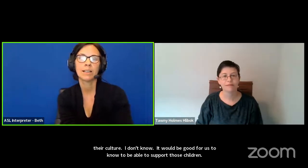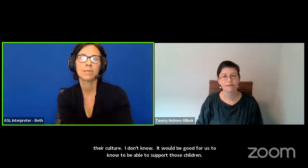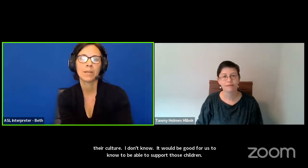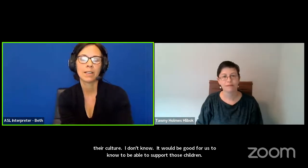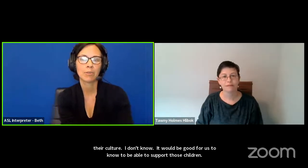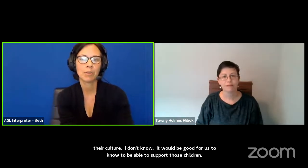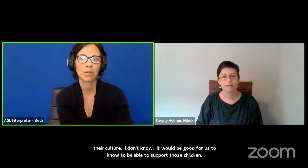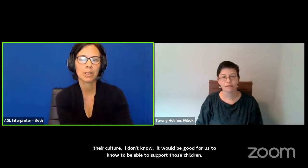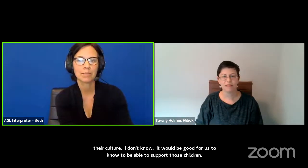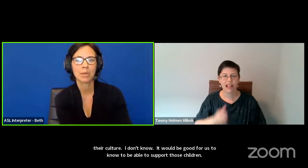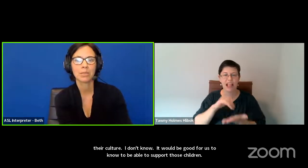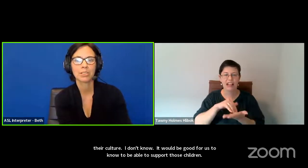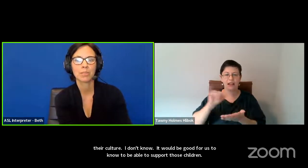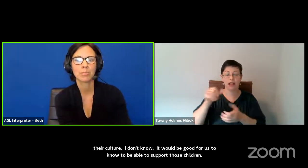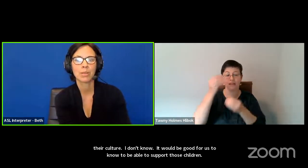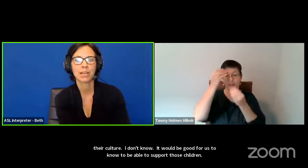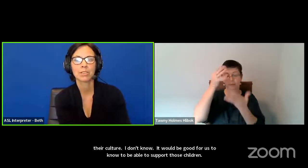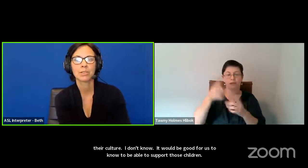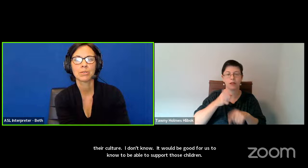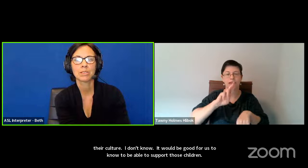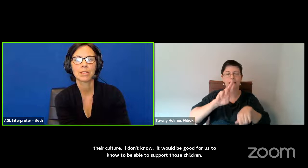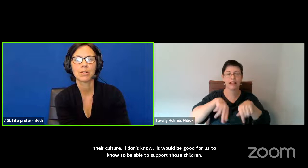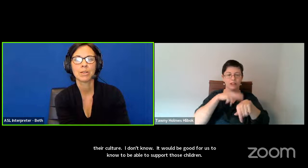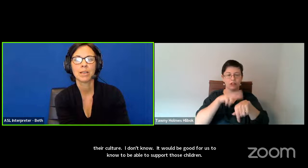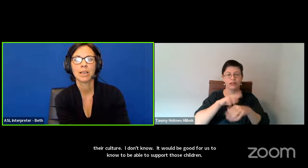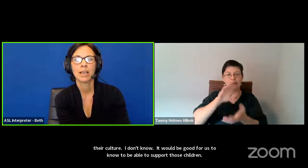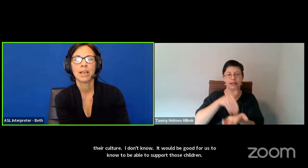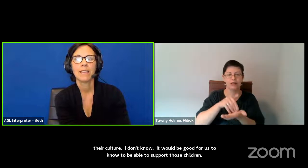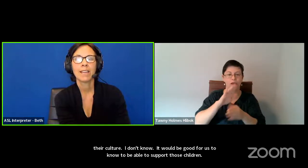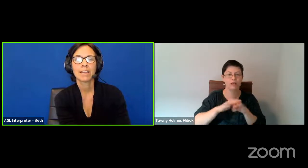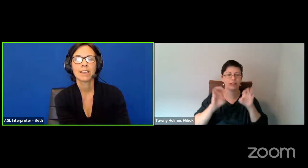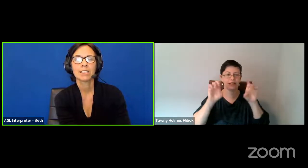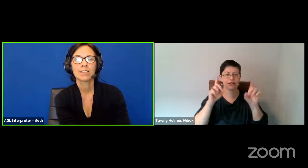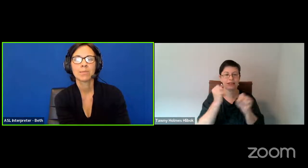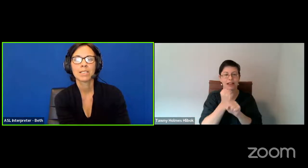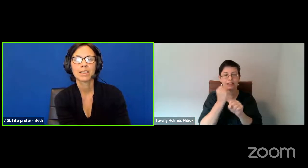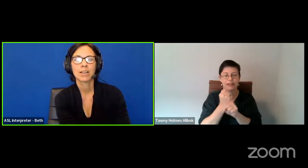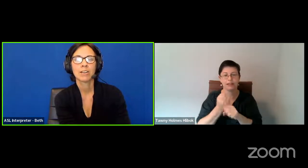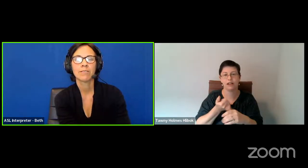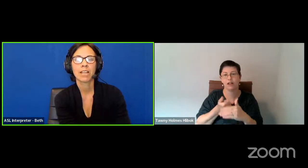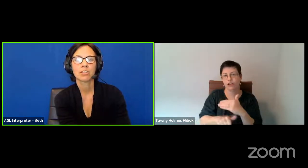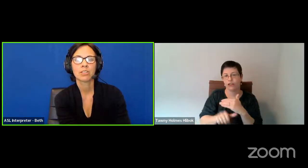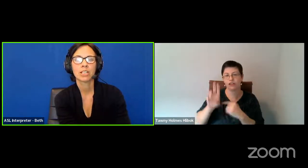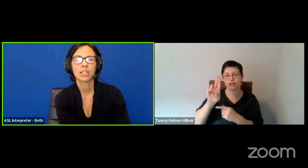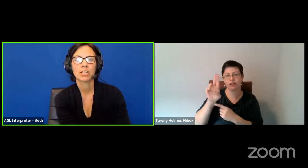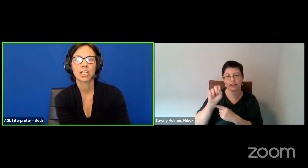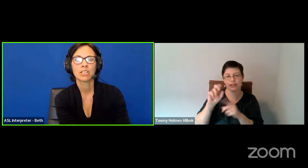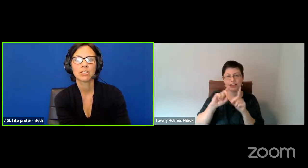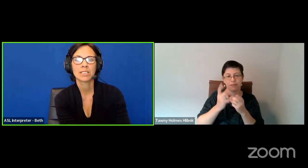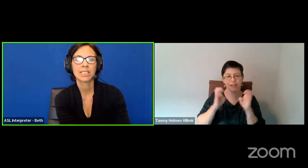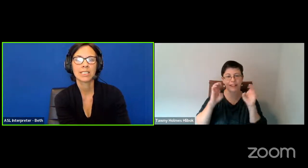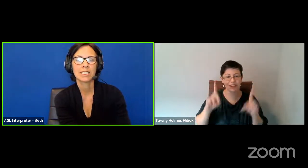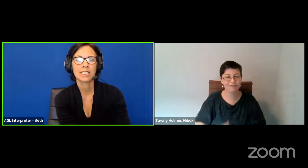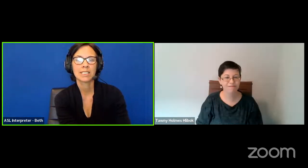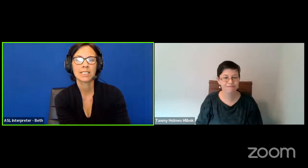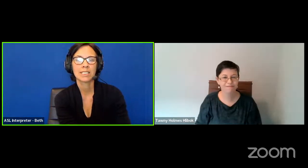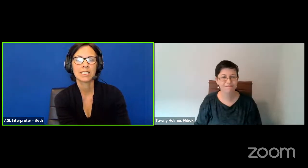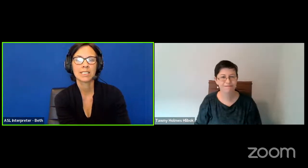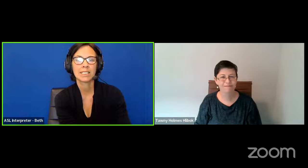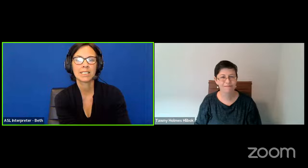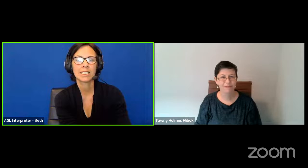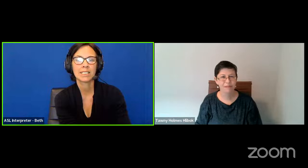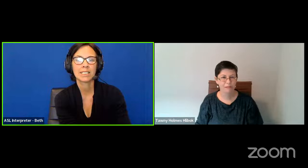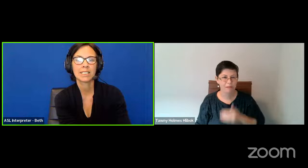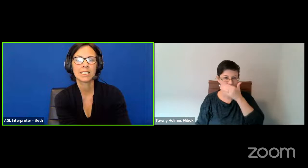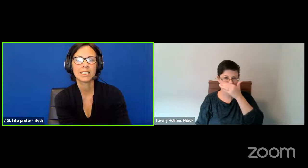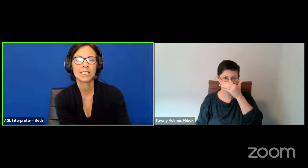see another report published and put out soon. So, and that is from the Center of National Educational Statistics of the